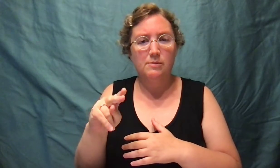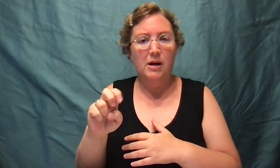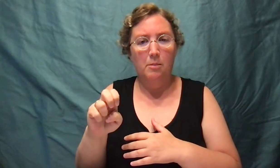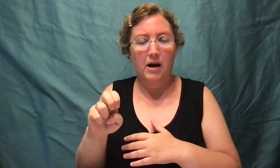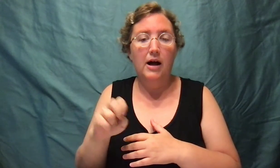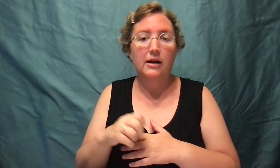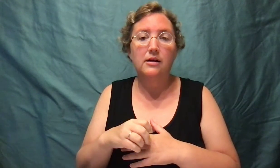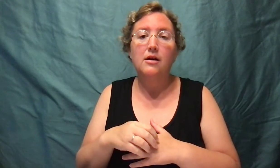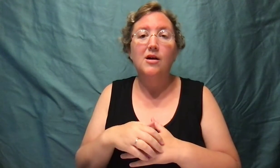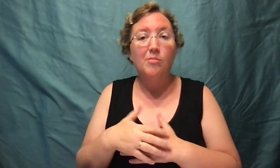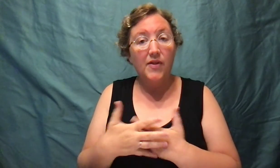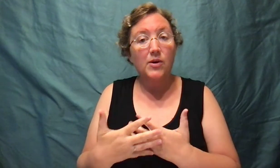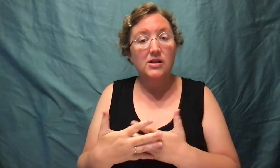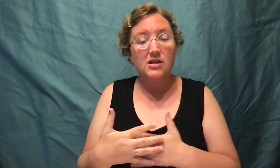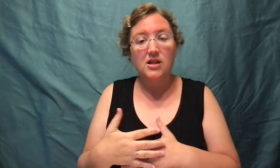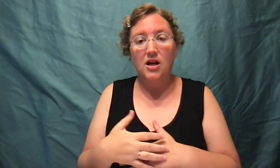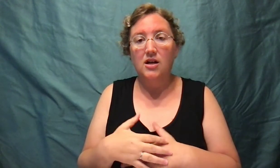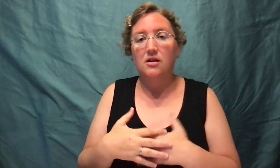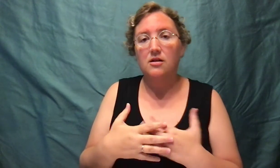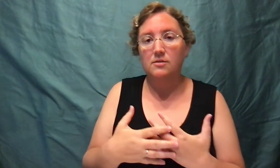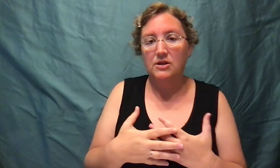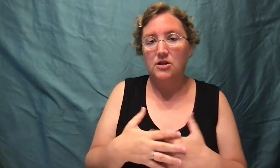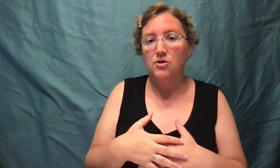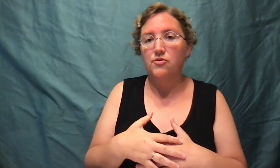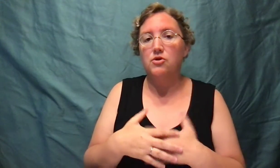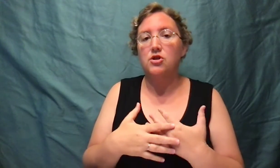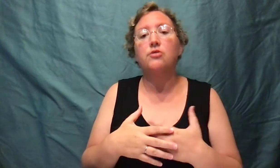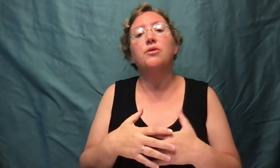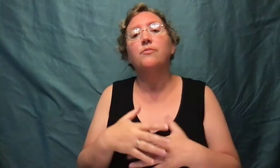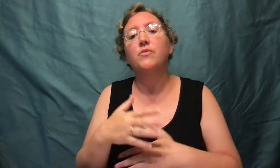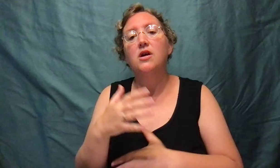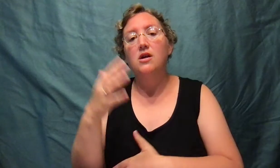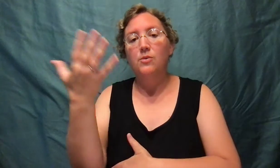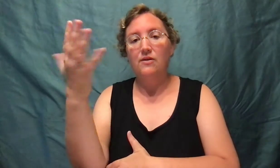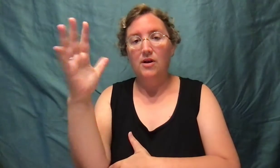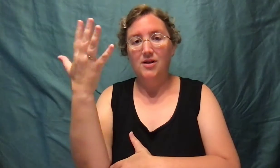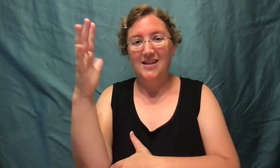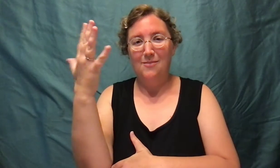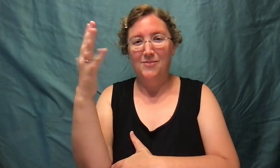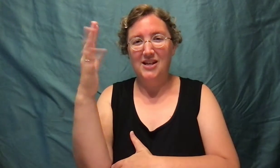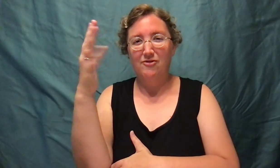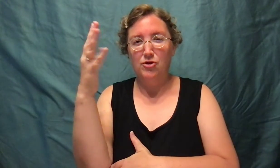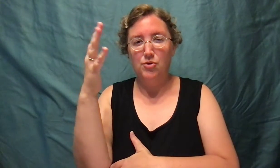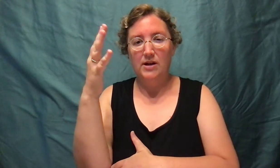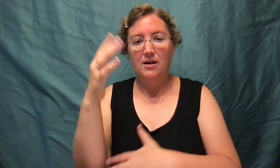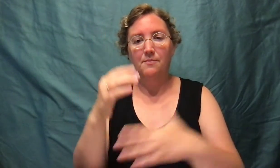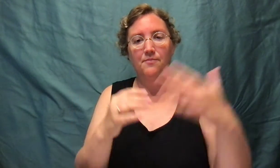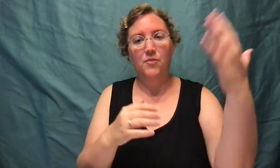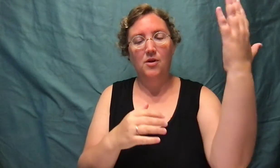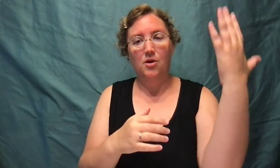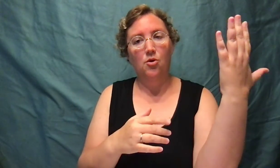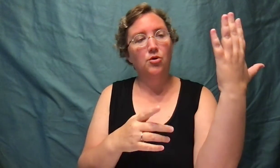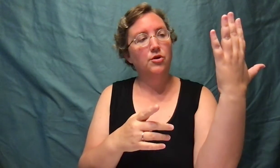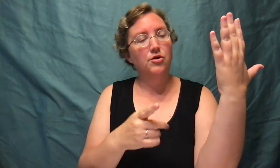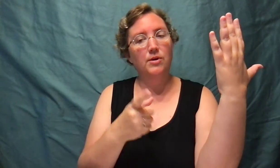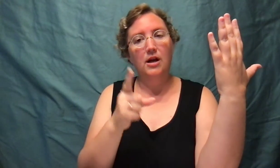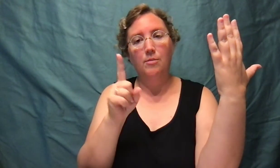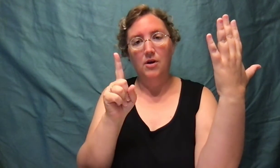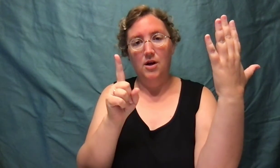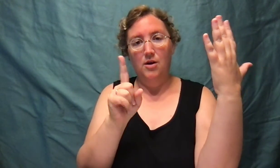spell pine, but there is a sign, especially used for children. We have same sign for tree. Hold our tree up. Now